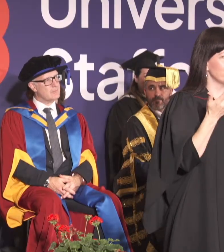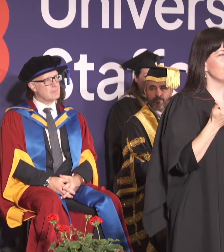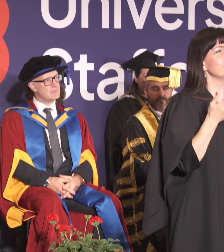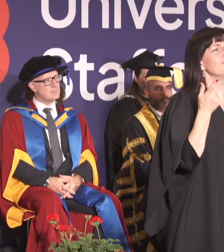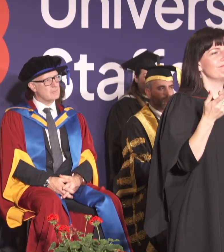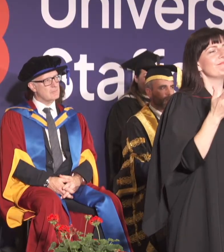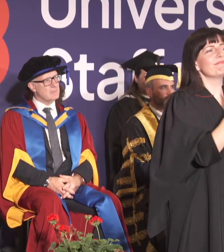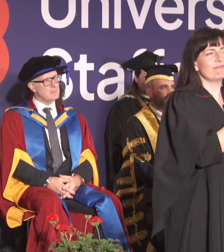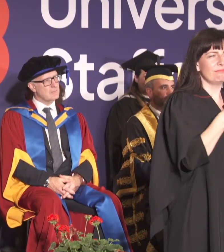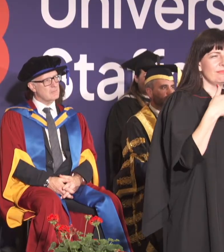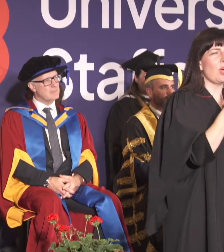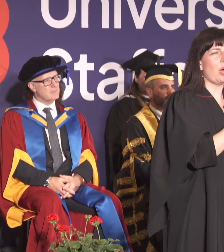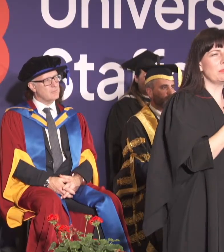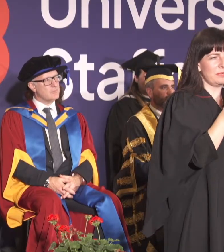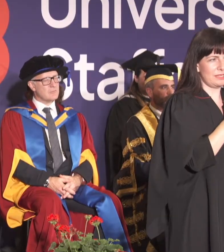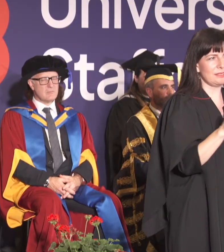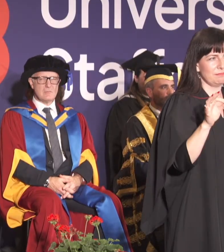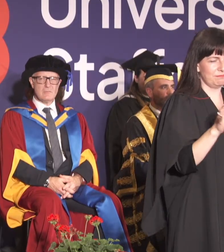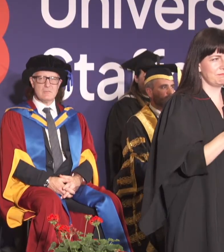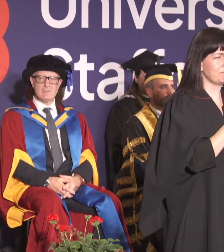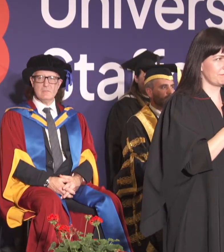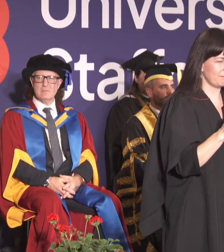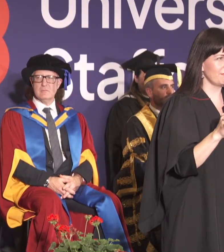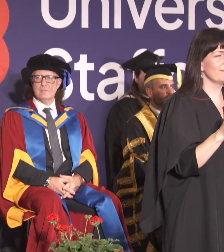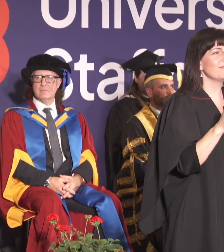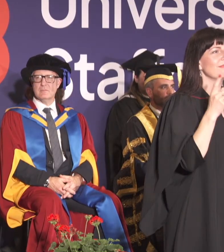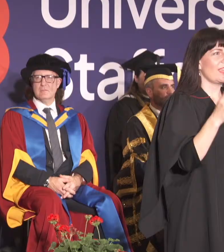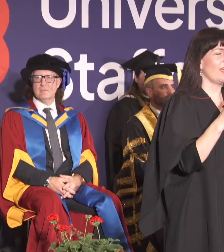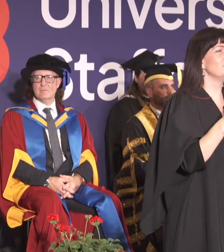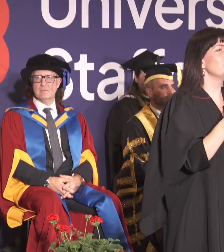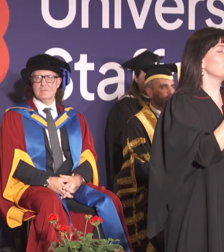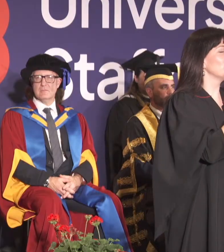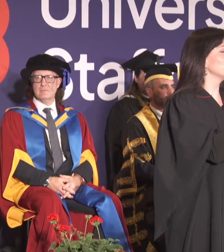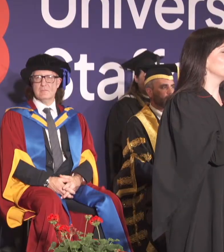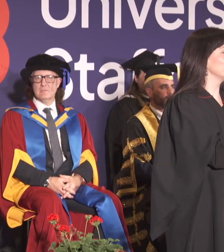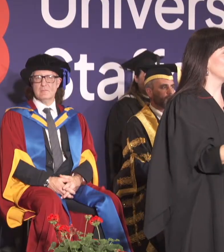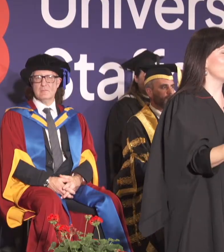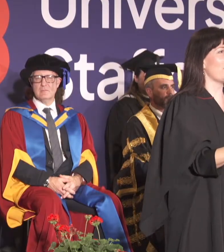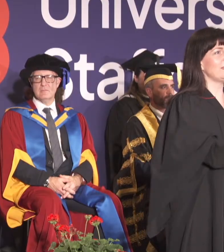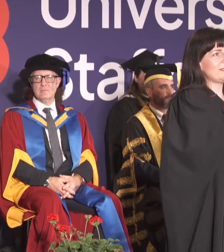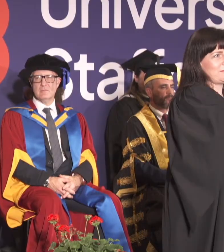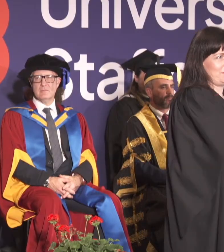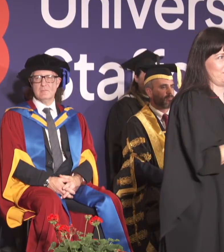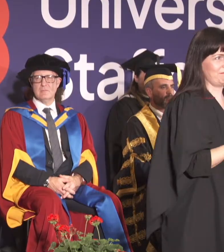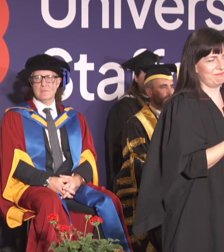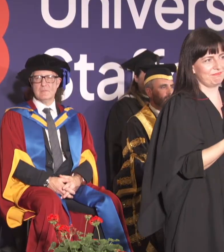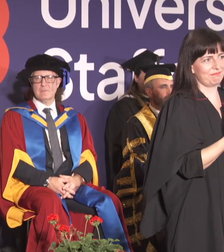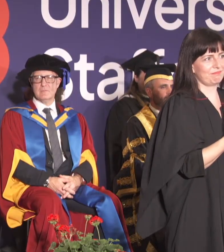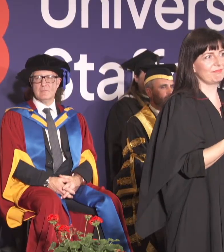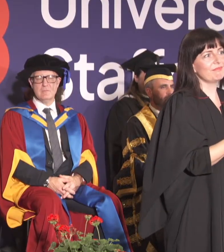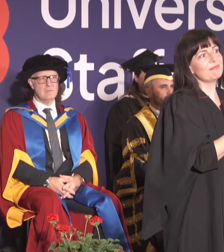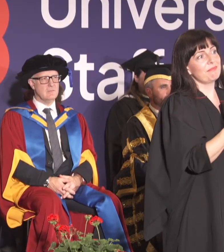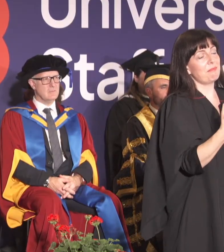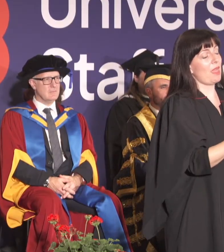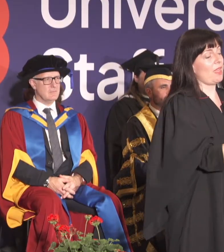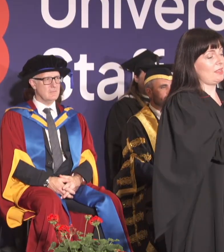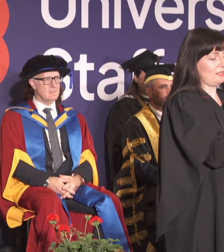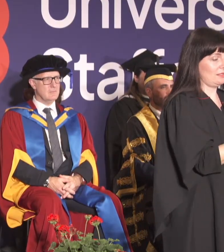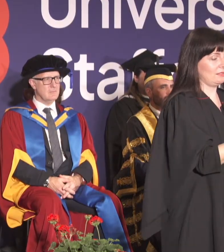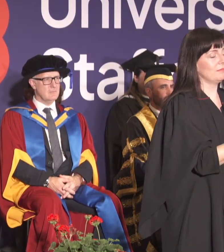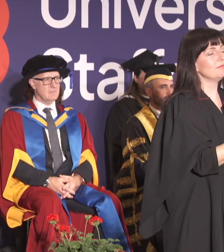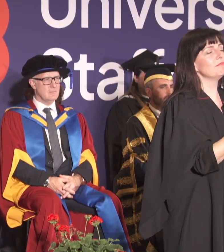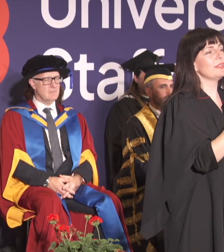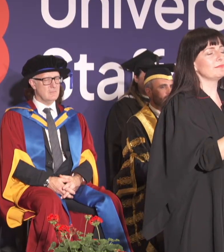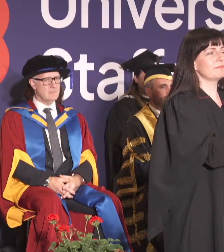signal for our harpist to begin playing and for the mace bearer to approach the stage. The mace bearer will then lead the